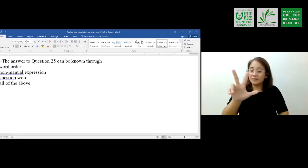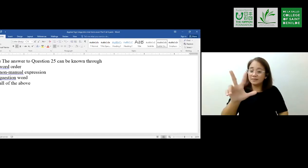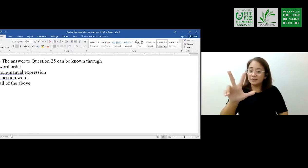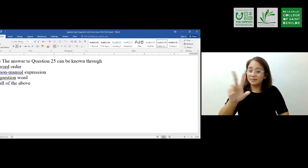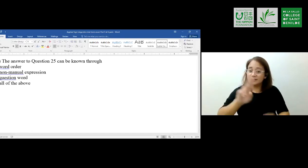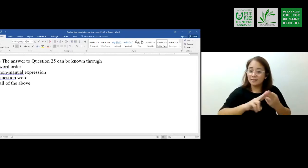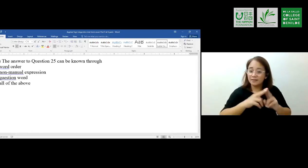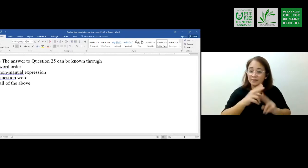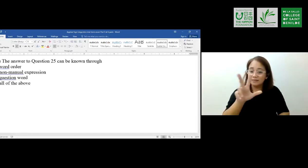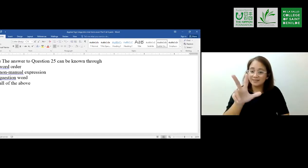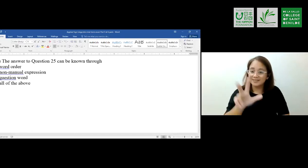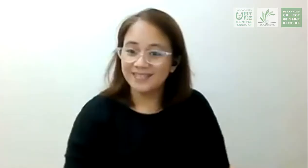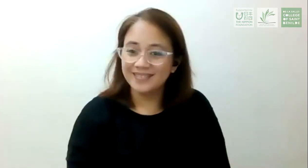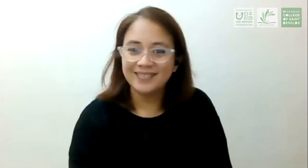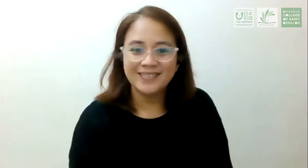Let me go to number 4 here.